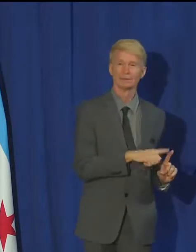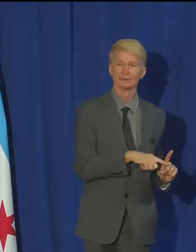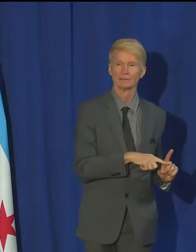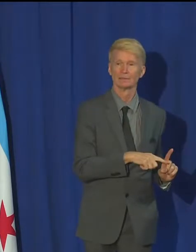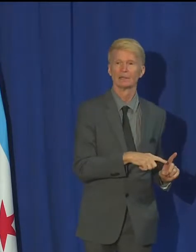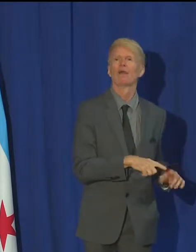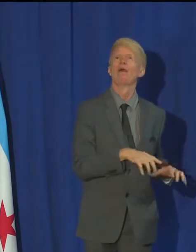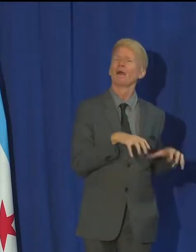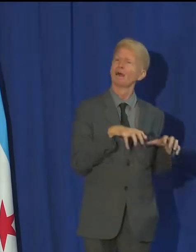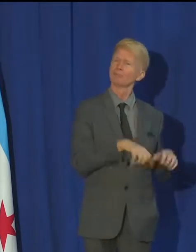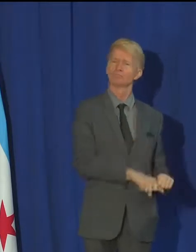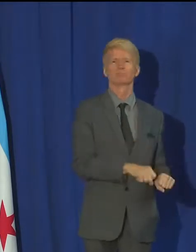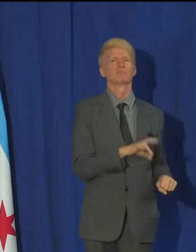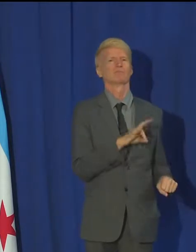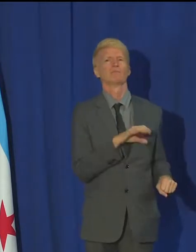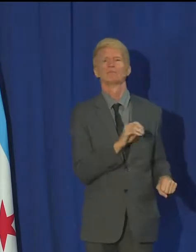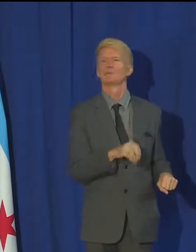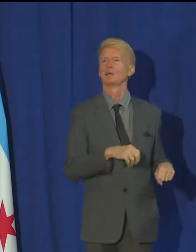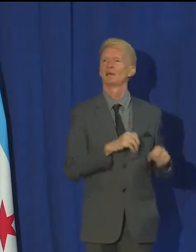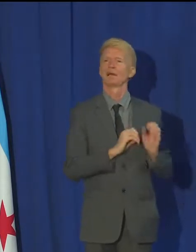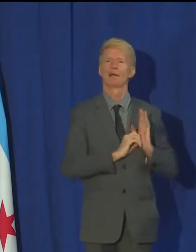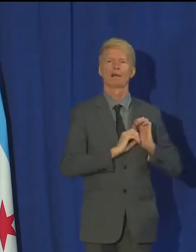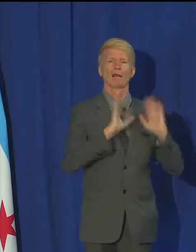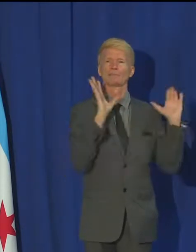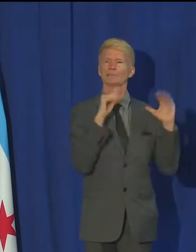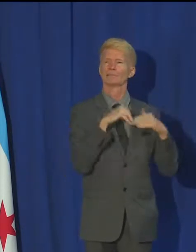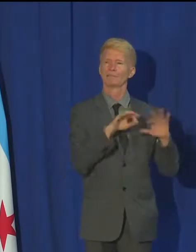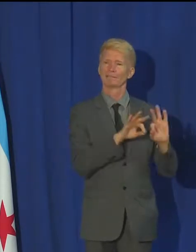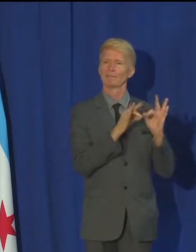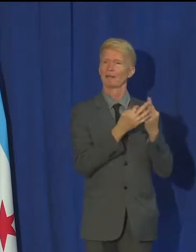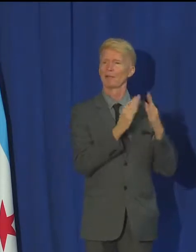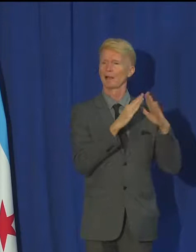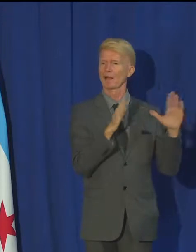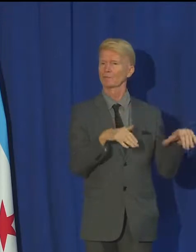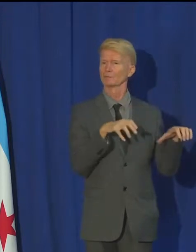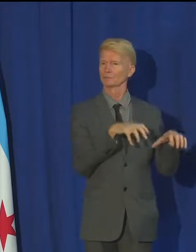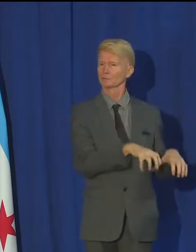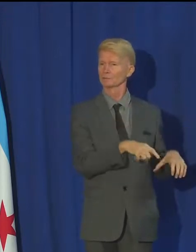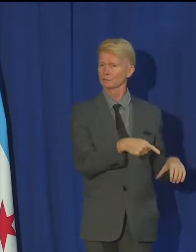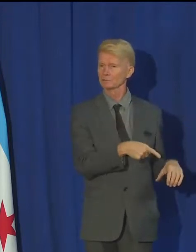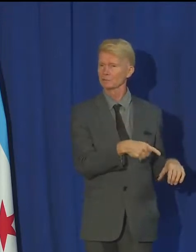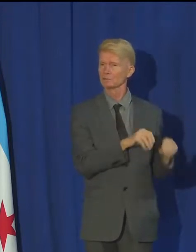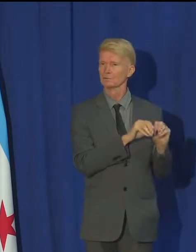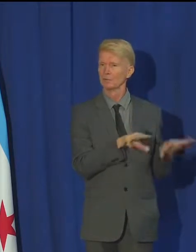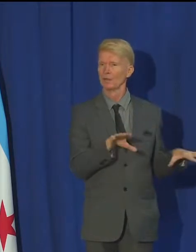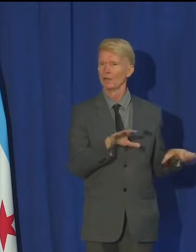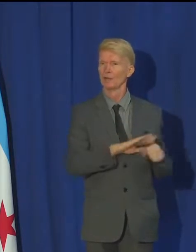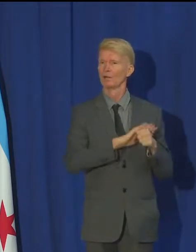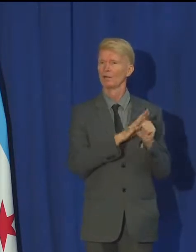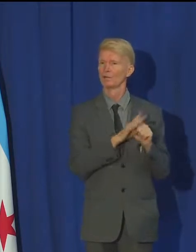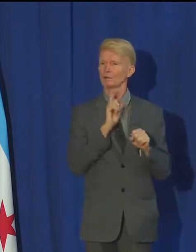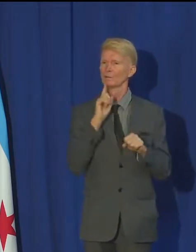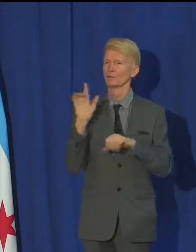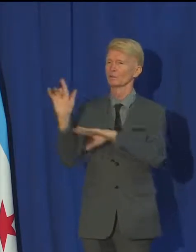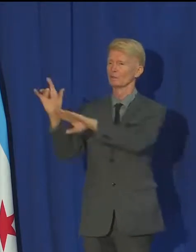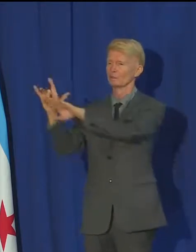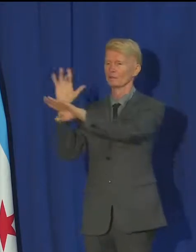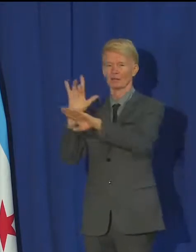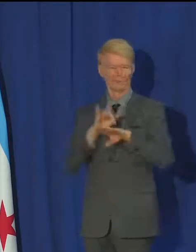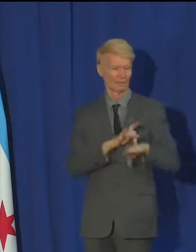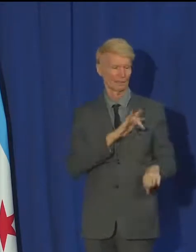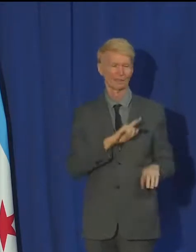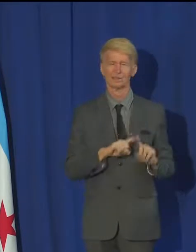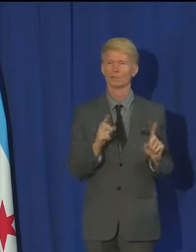really the inverse, like almost 75% of the time it was at a household location. And I think it just highlights the different risk factors. I'm not sure if I